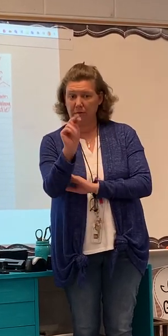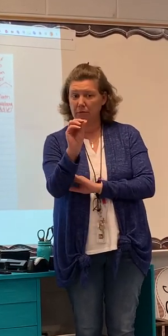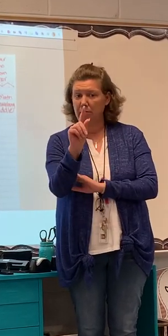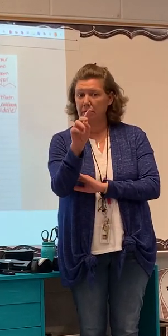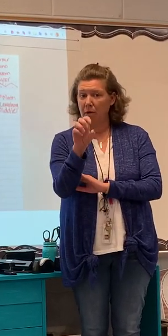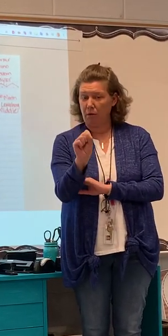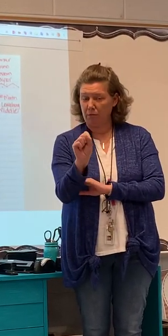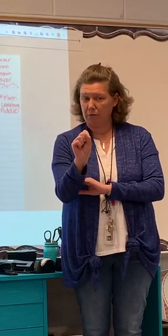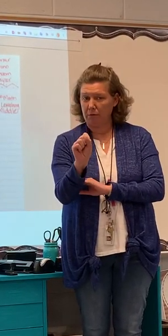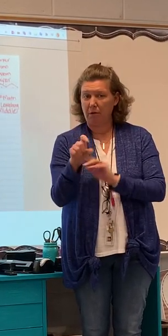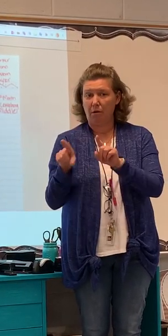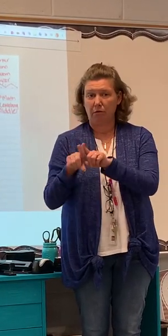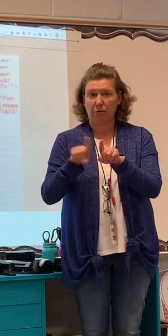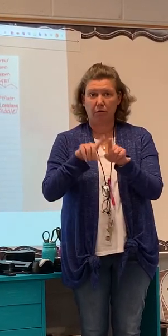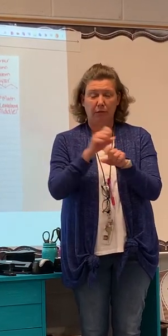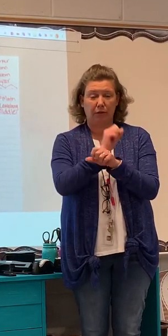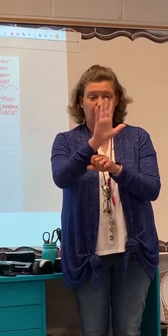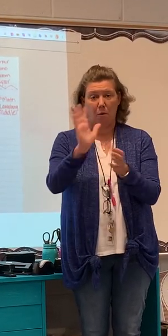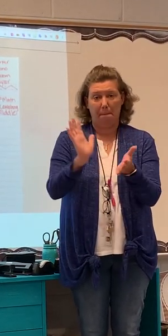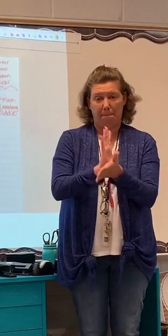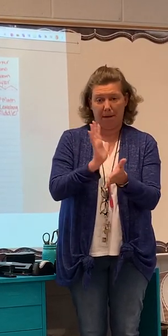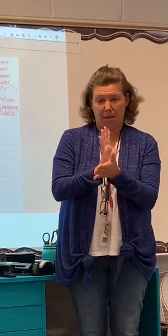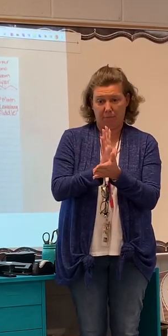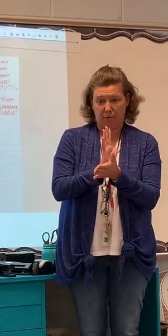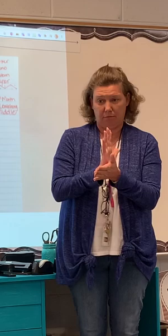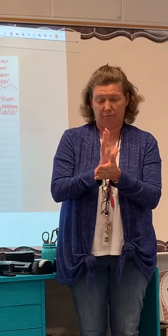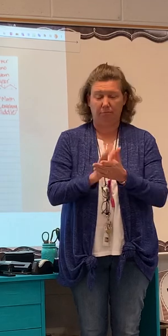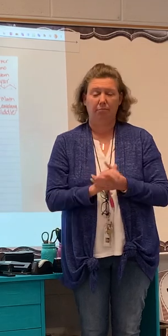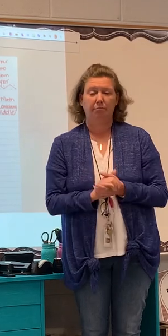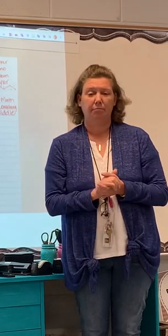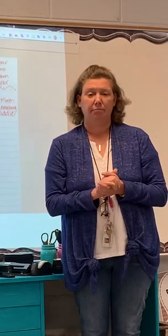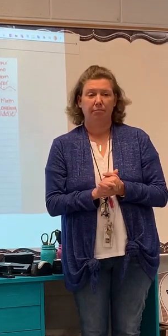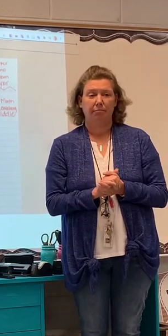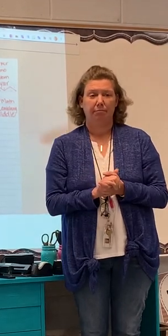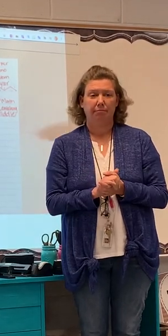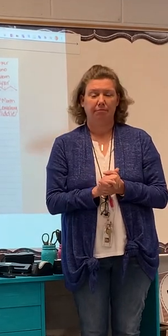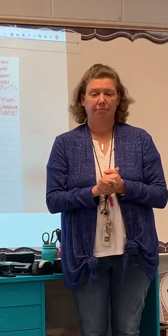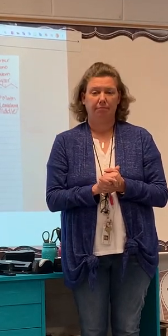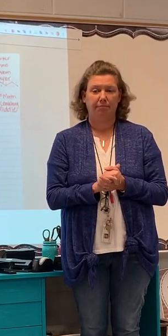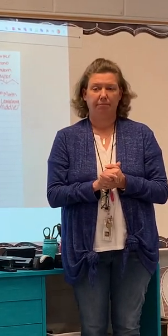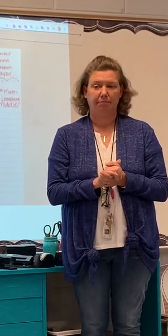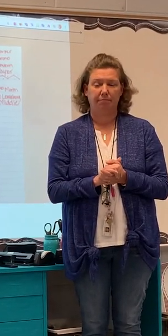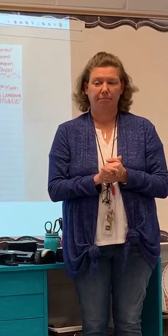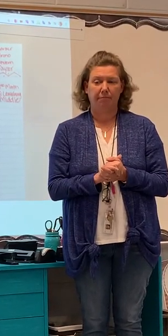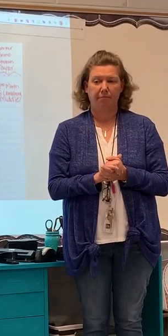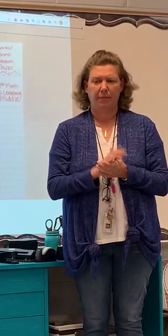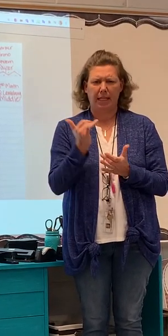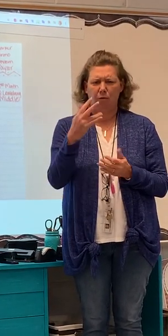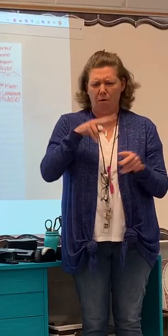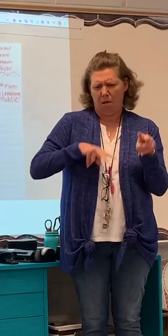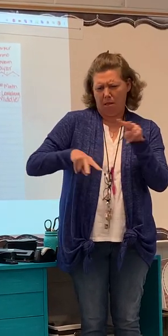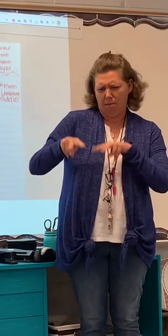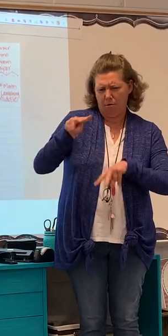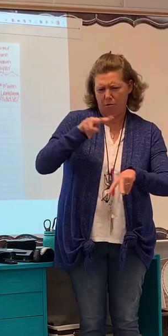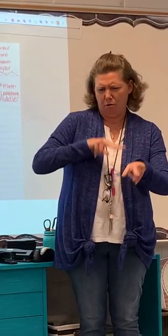work packets that you either have printed from online or you've picked up from the school. And let's look at changing